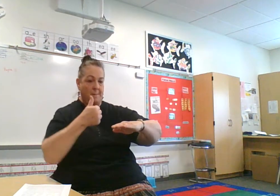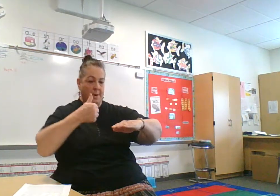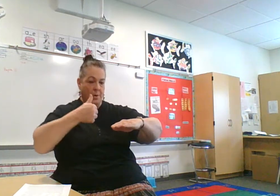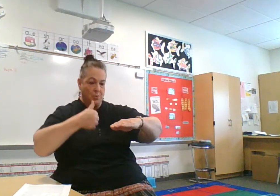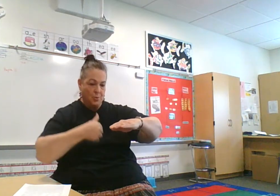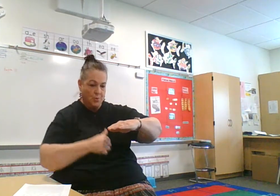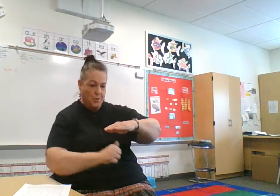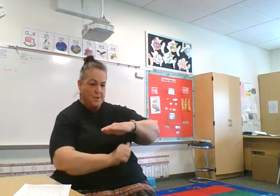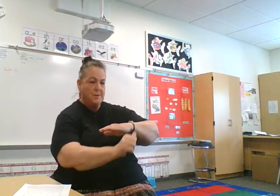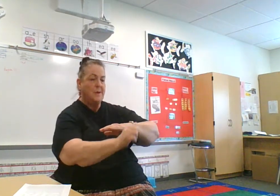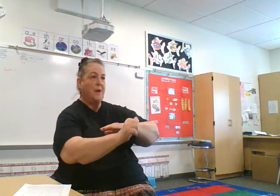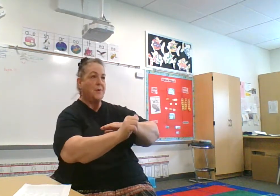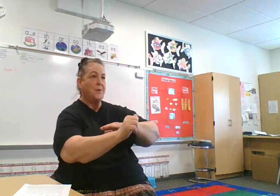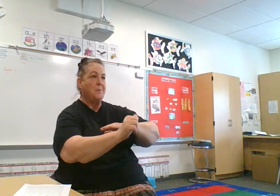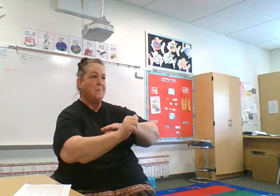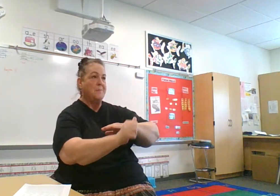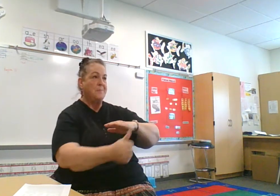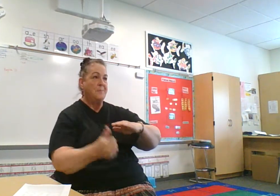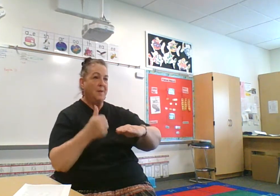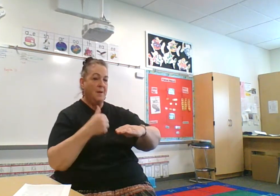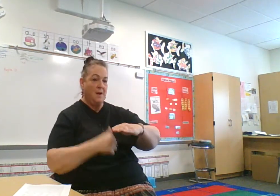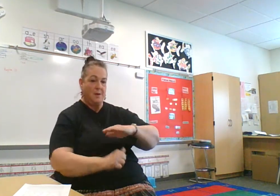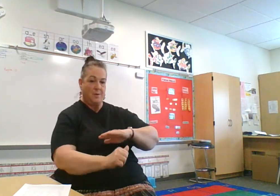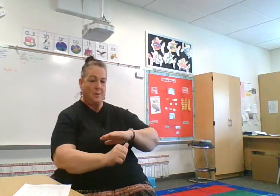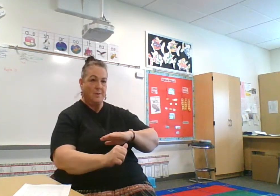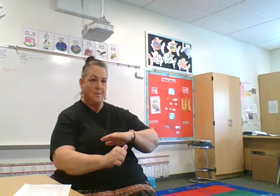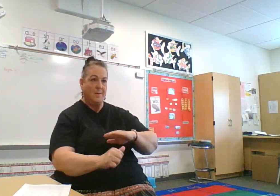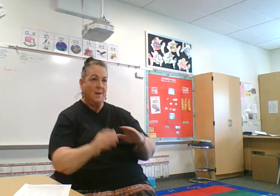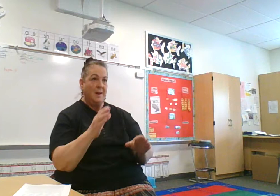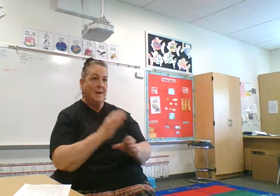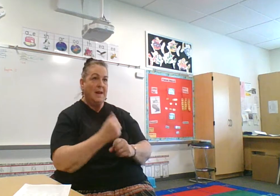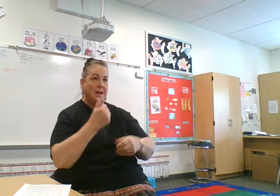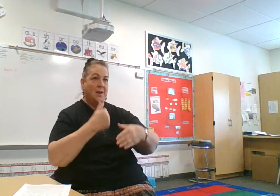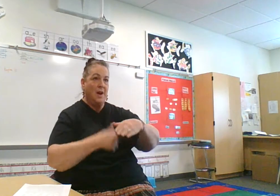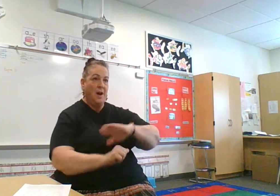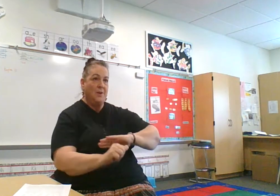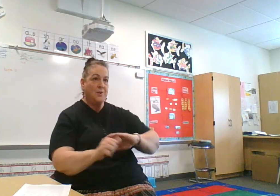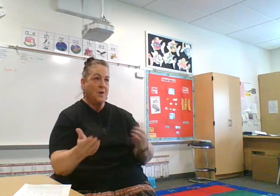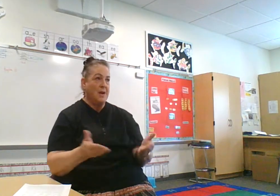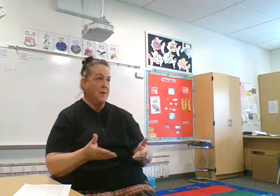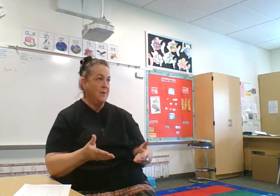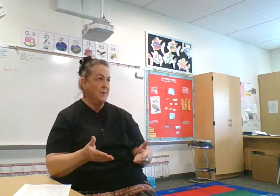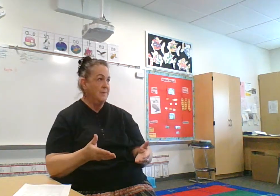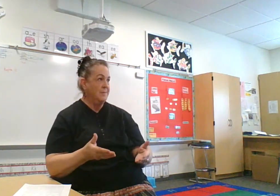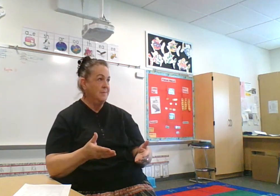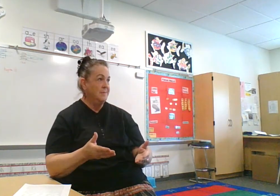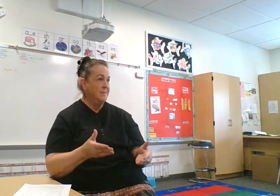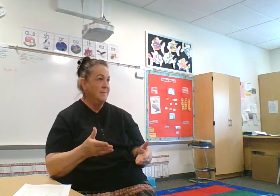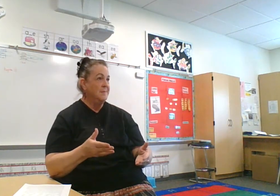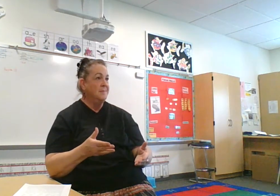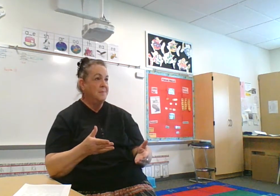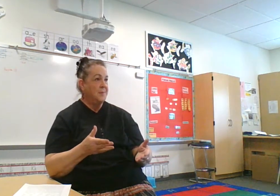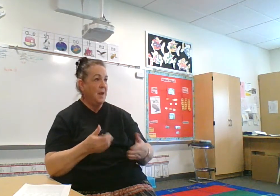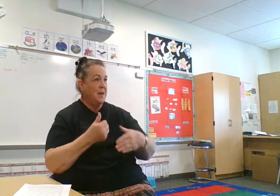goes under. Under. Get under here. Okay.